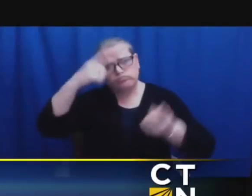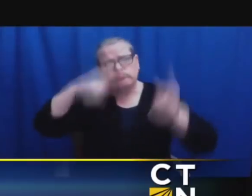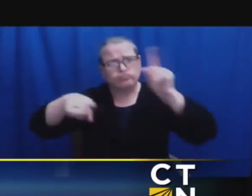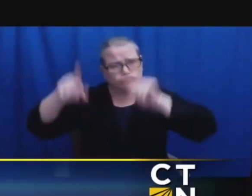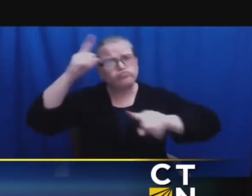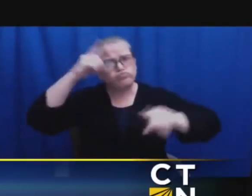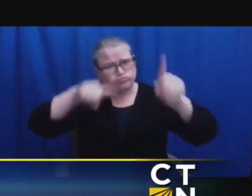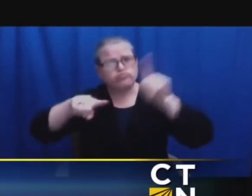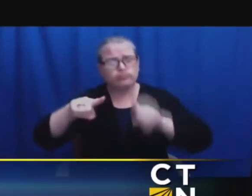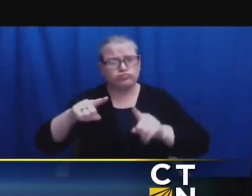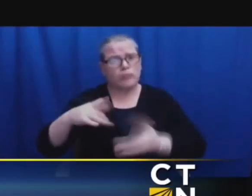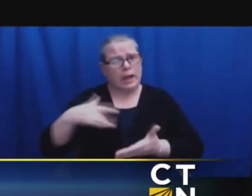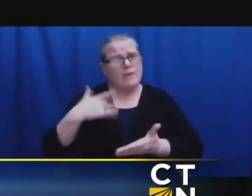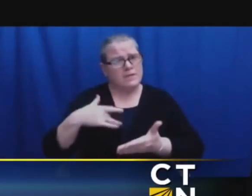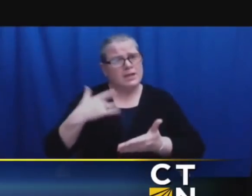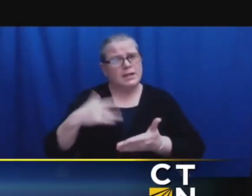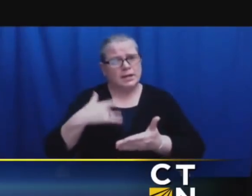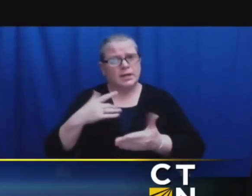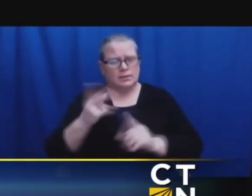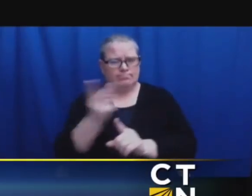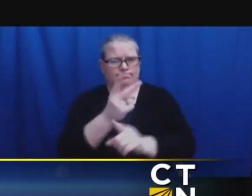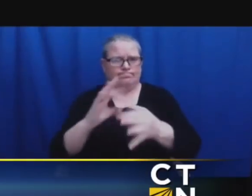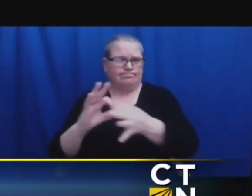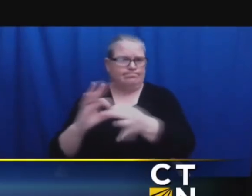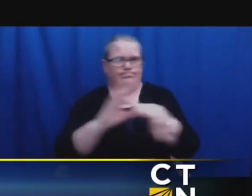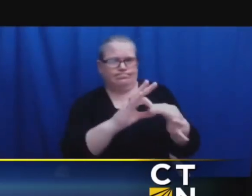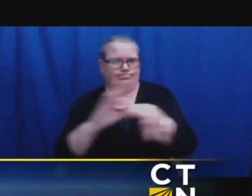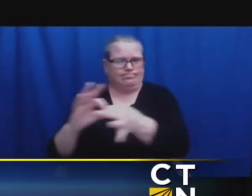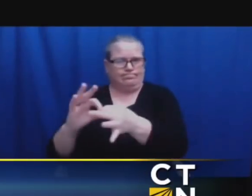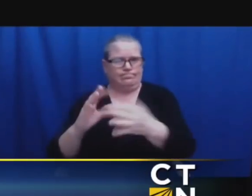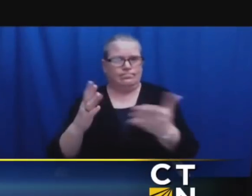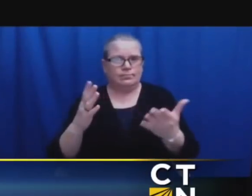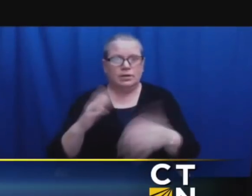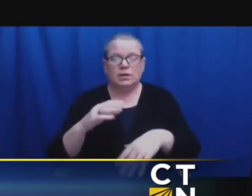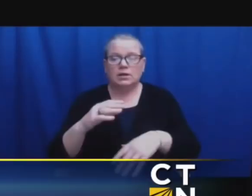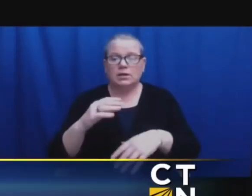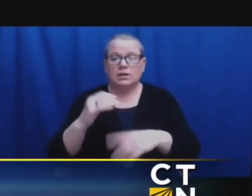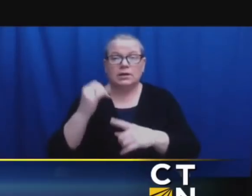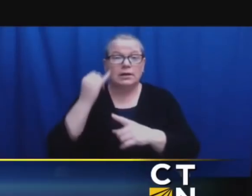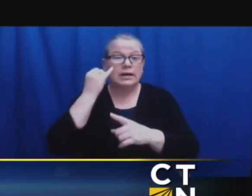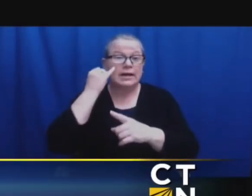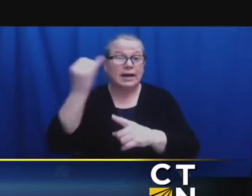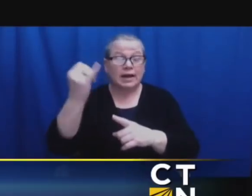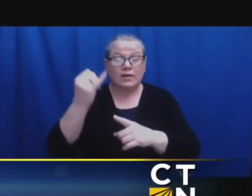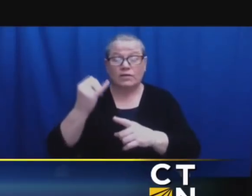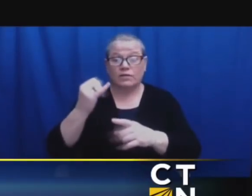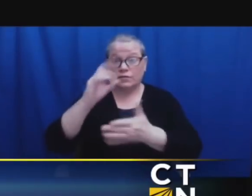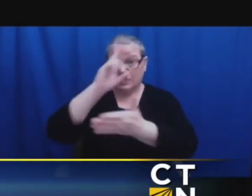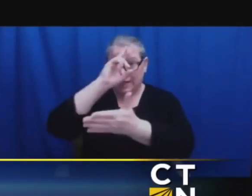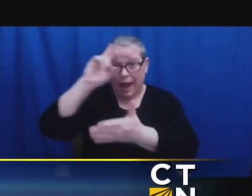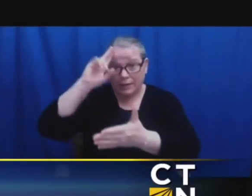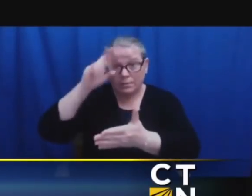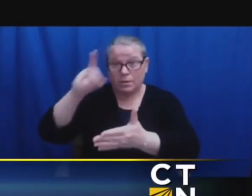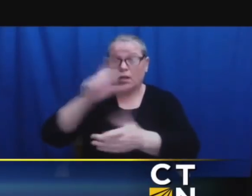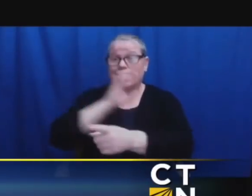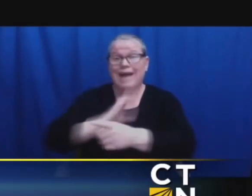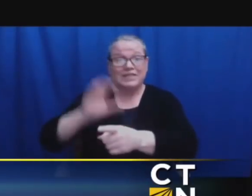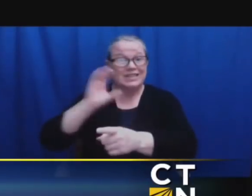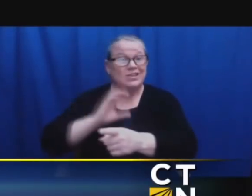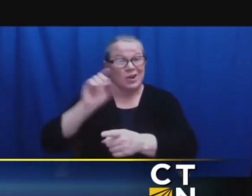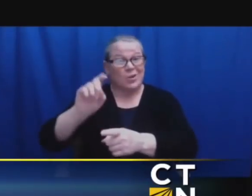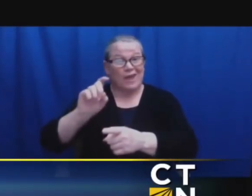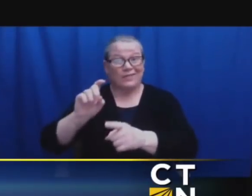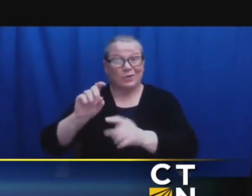in hand, that we're not relaxing when we need to turn cafeterias into hospitals. Yes, I'm in